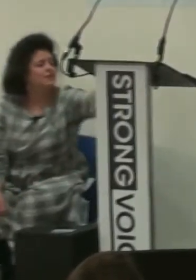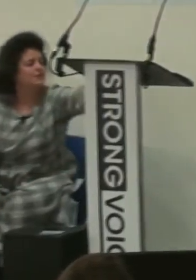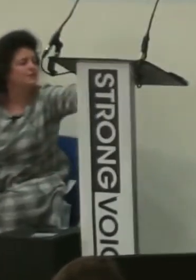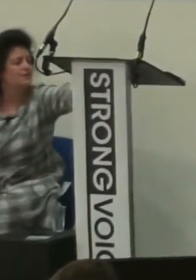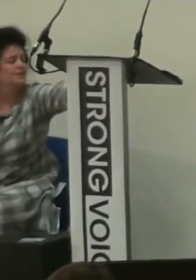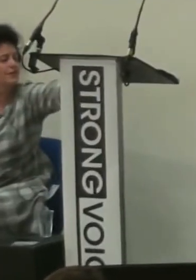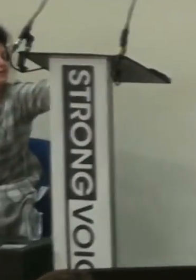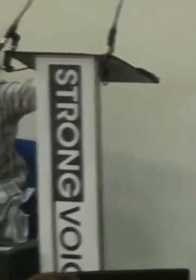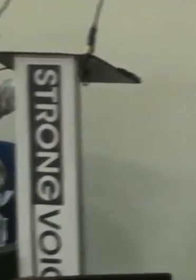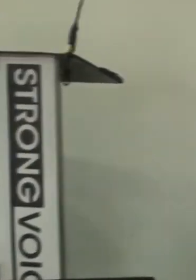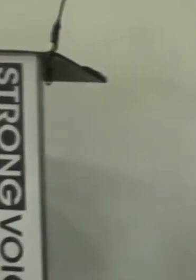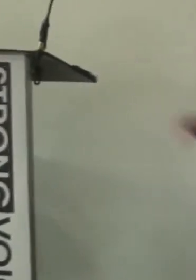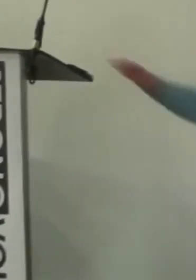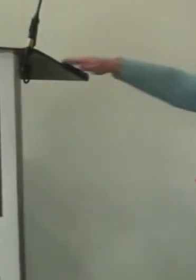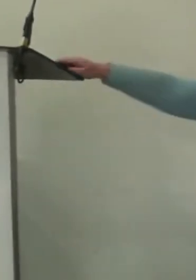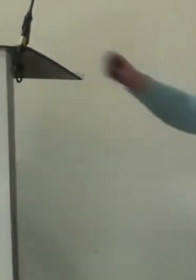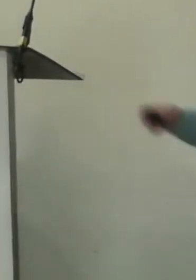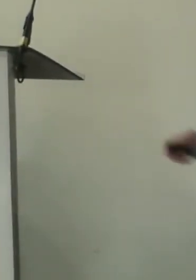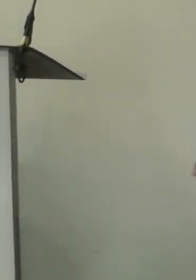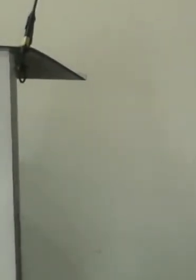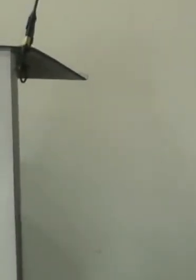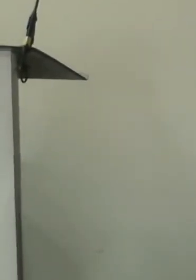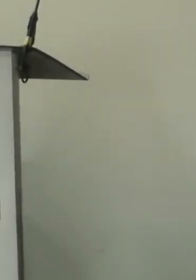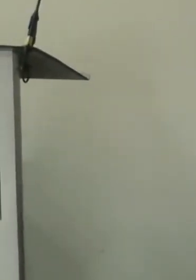doofa doofa doofa oh doofa doofa